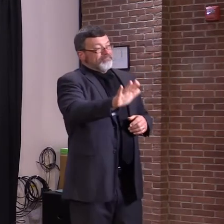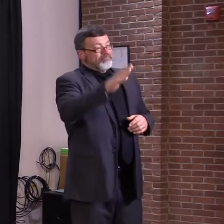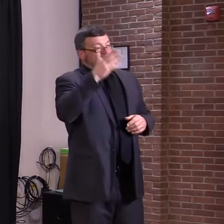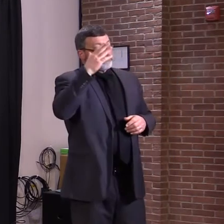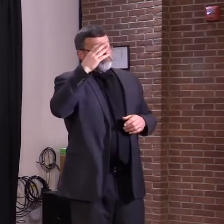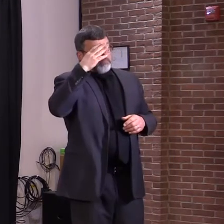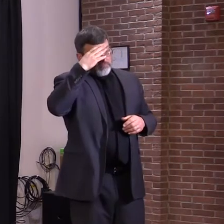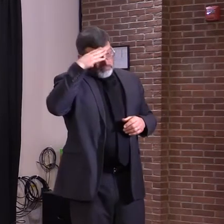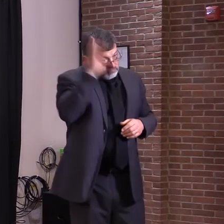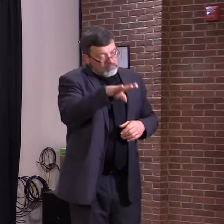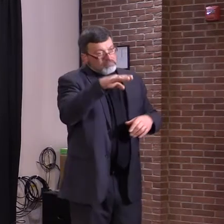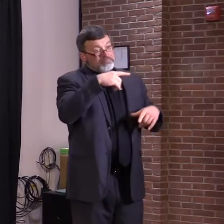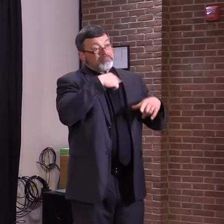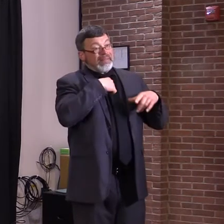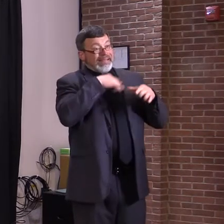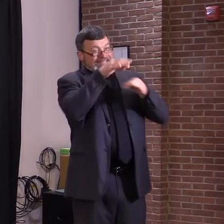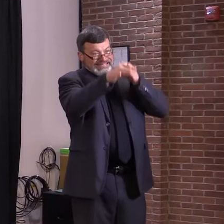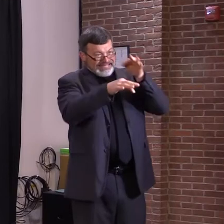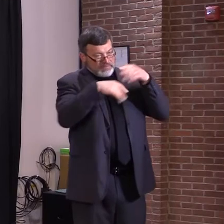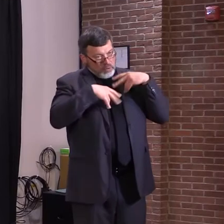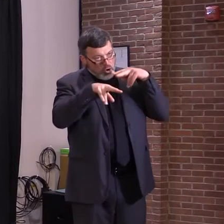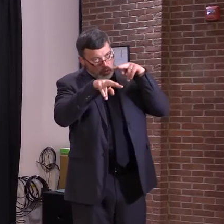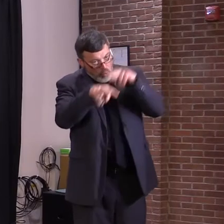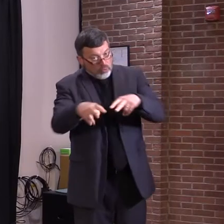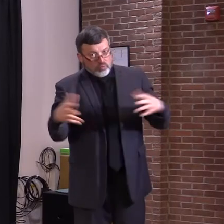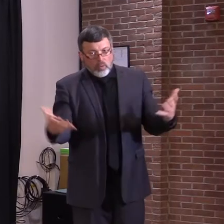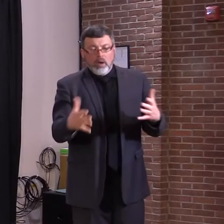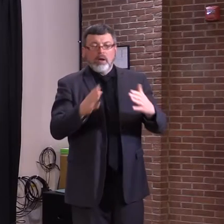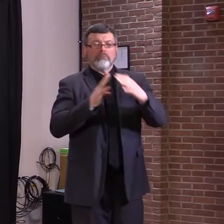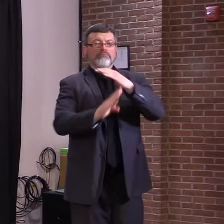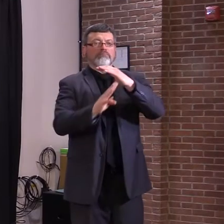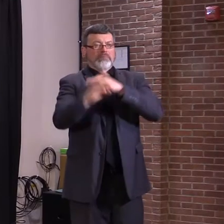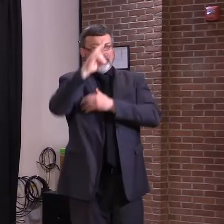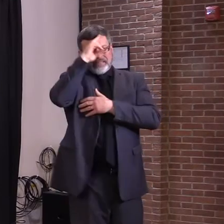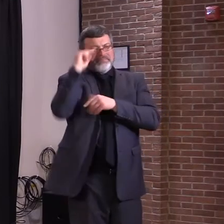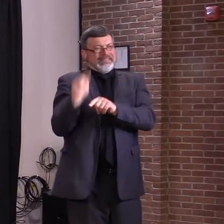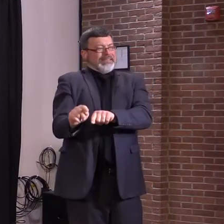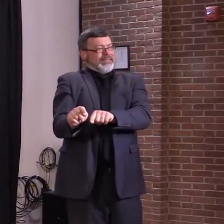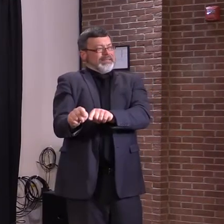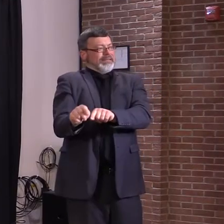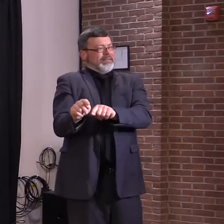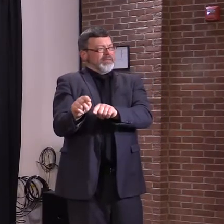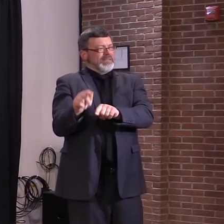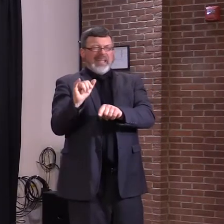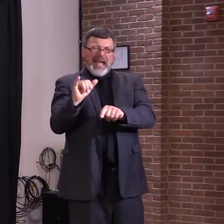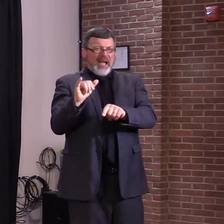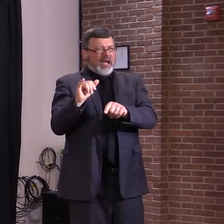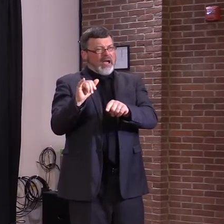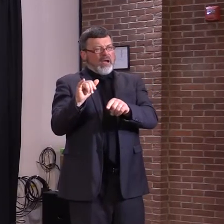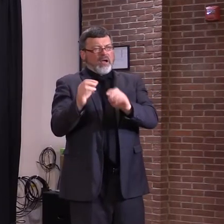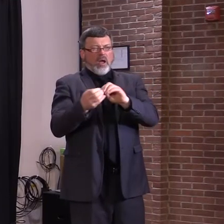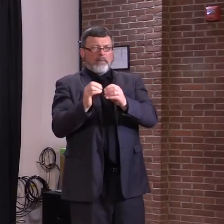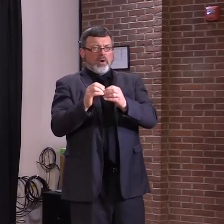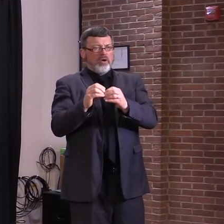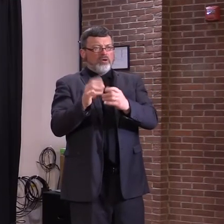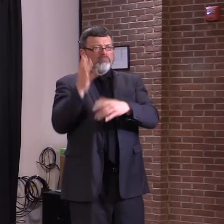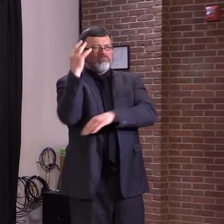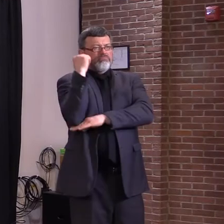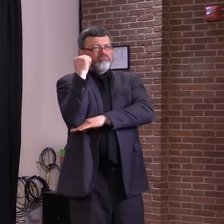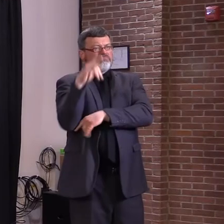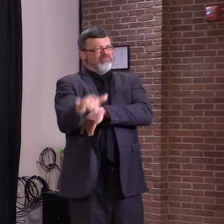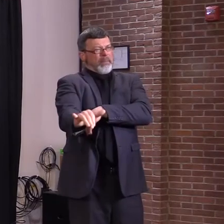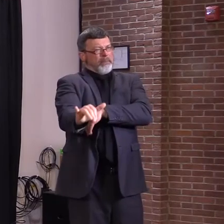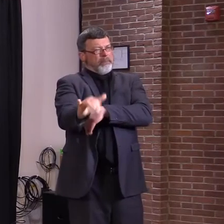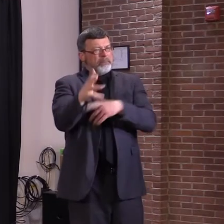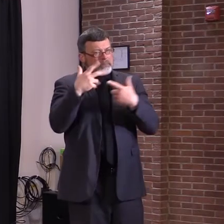we use because it's the most consistent. So we'll probably, I don't see any reason to reverse course